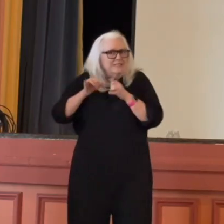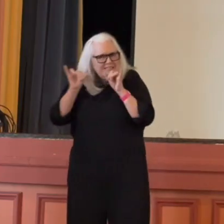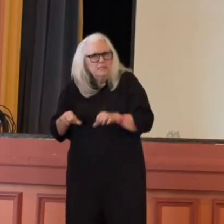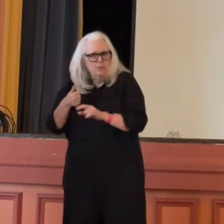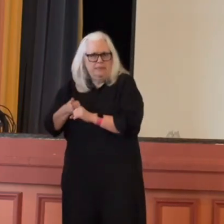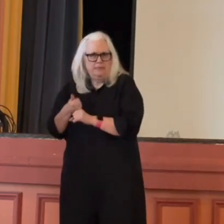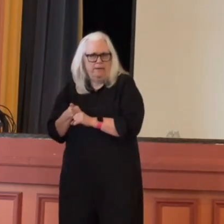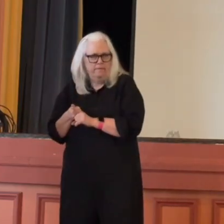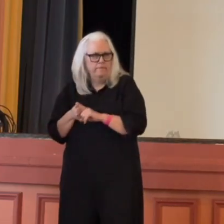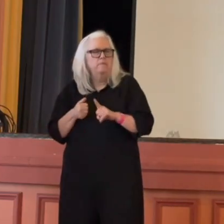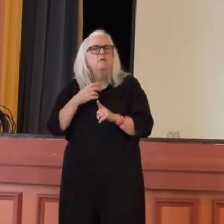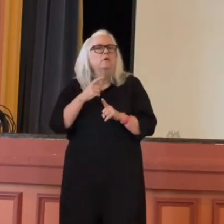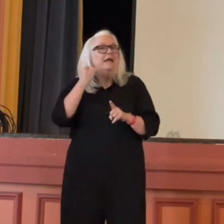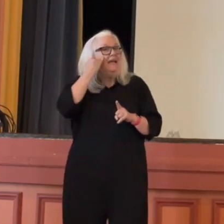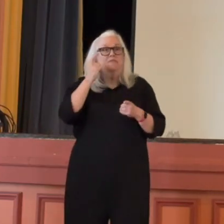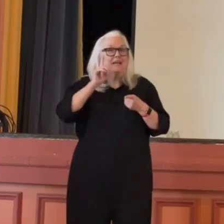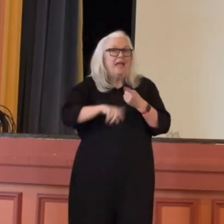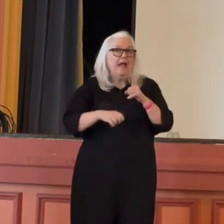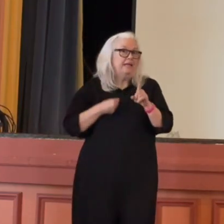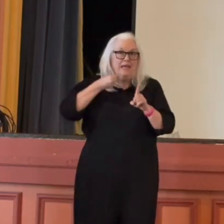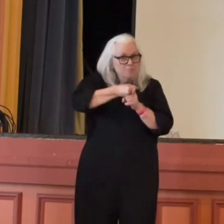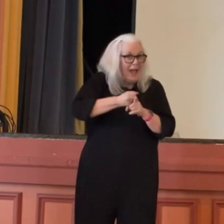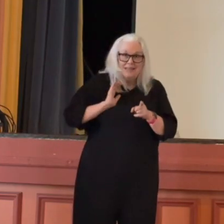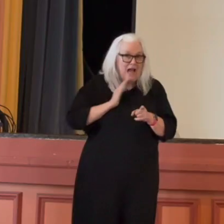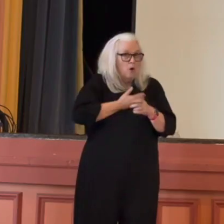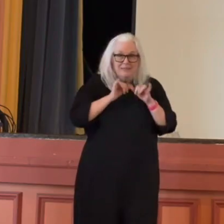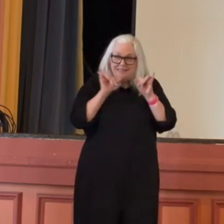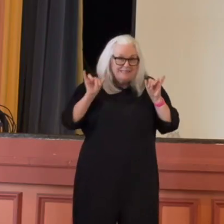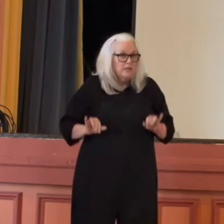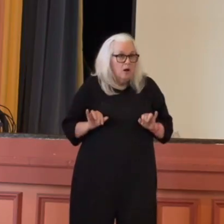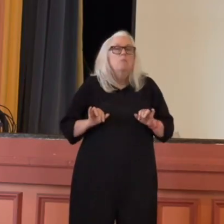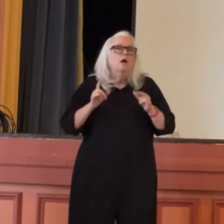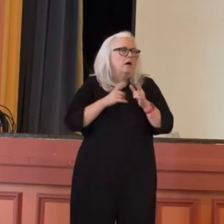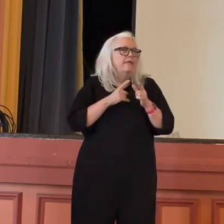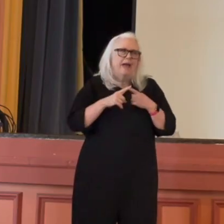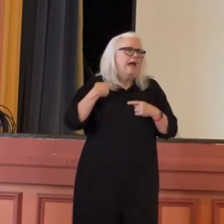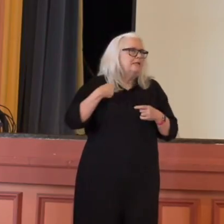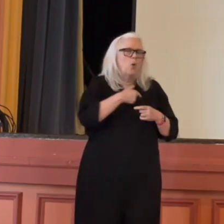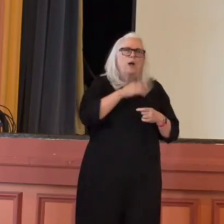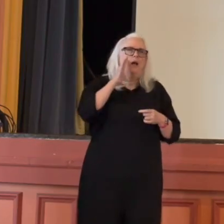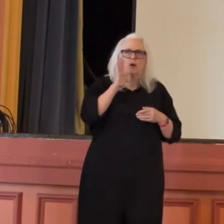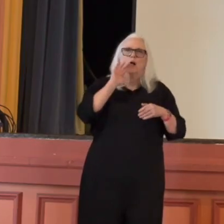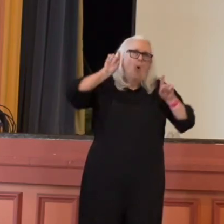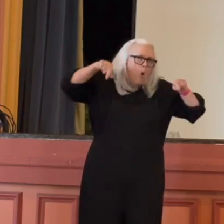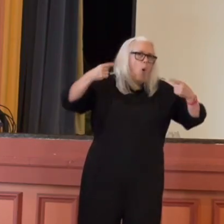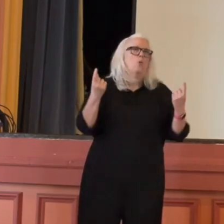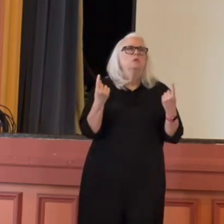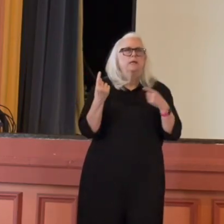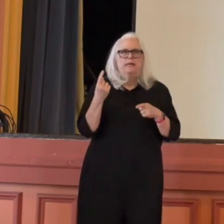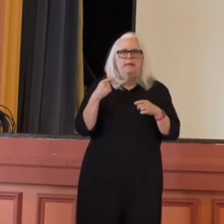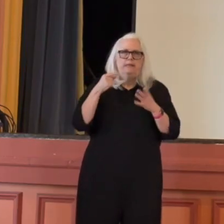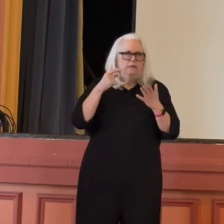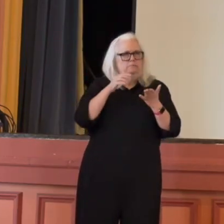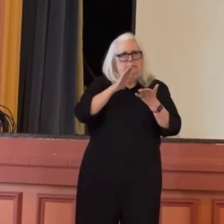impact our system, we're really only going to go as far as we need to go to protect the workers during